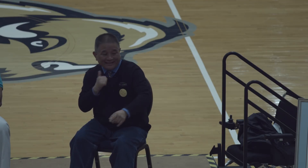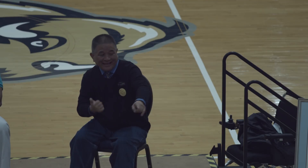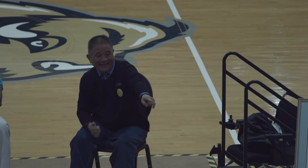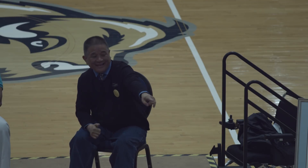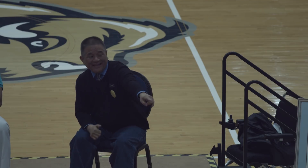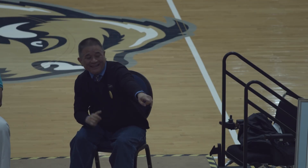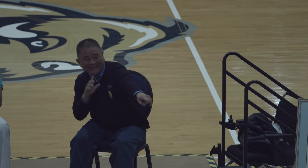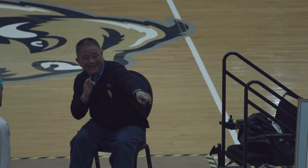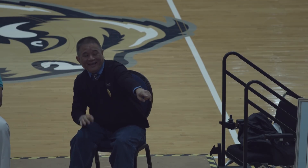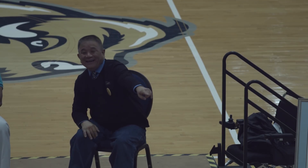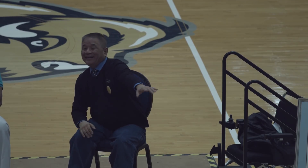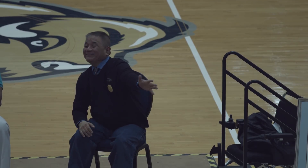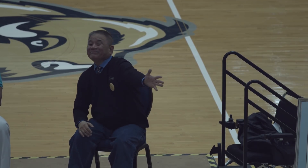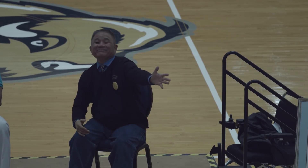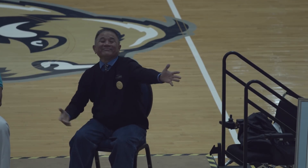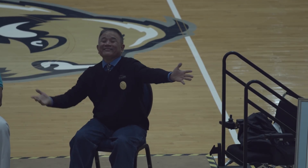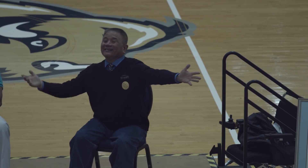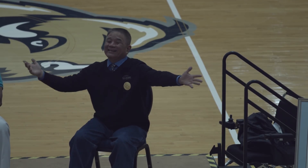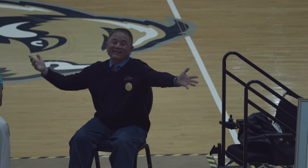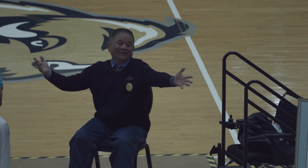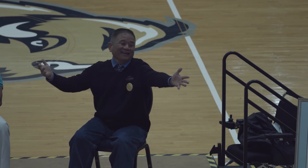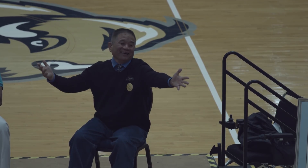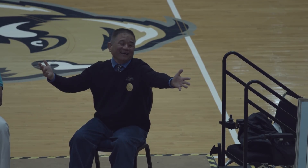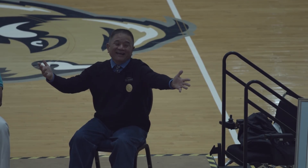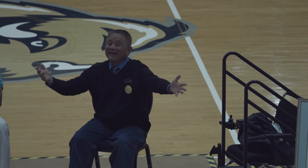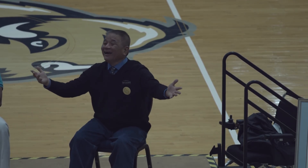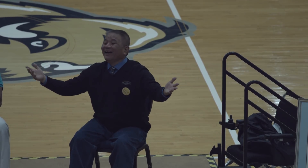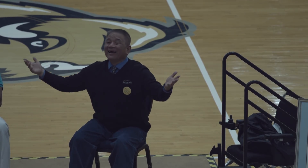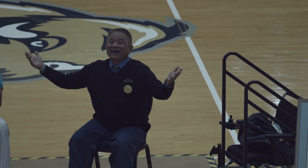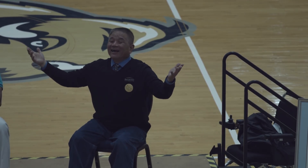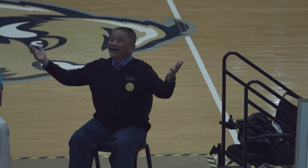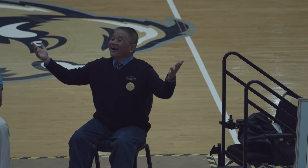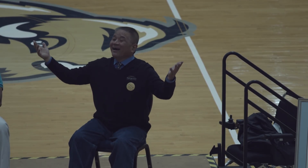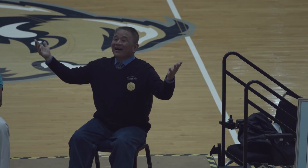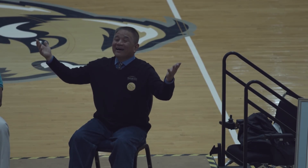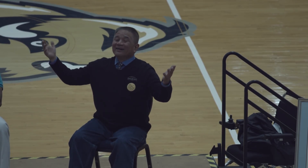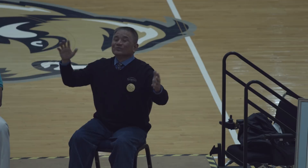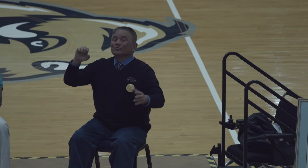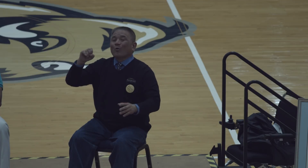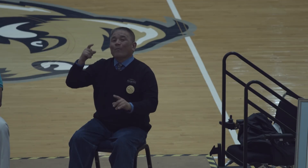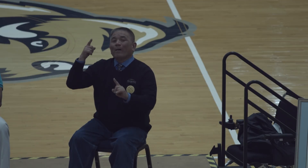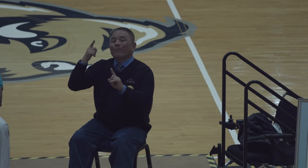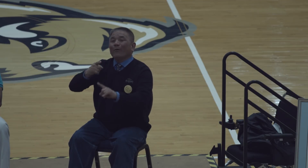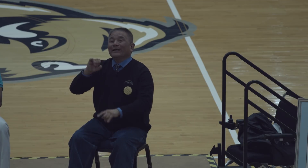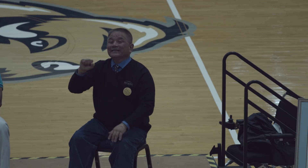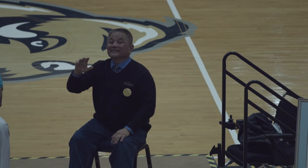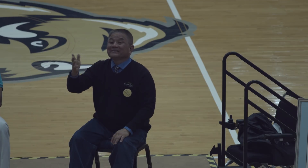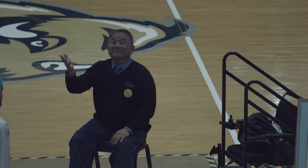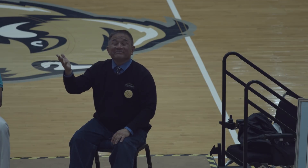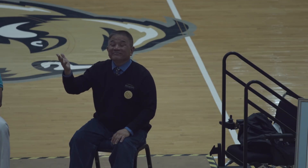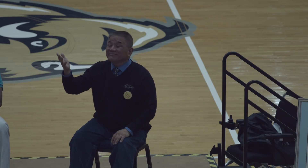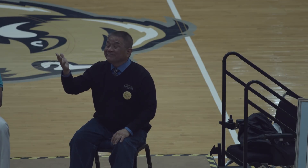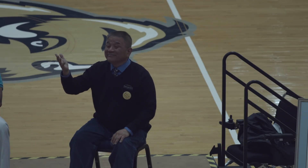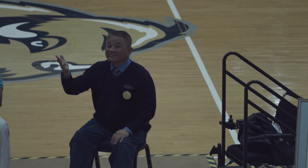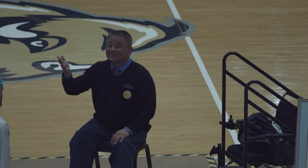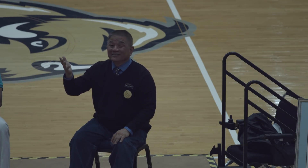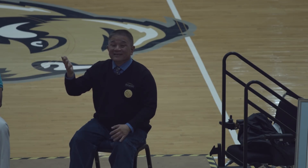I'm married and here with my beautiful daughter right over there stems from that time. My point